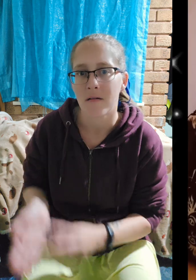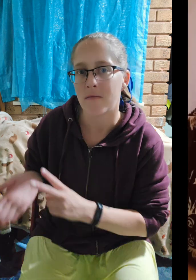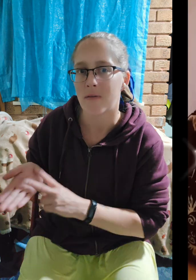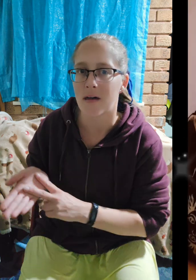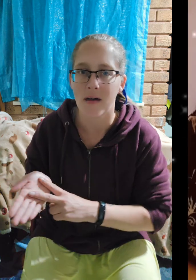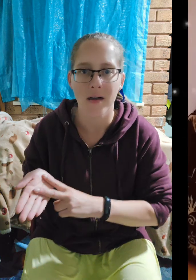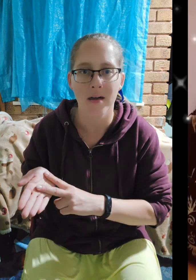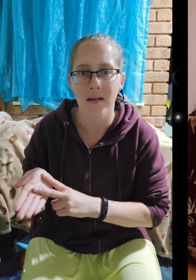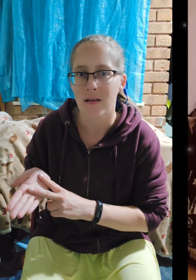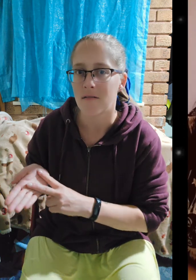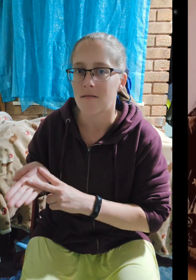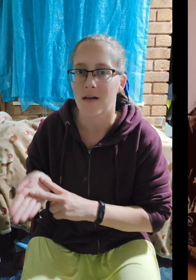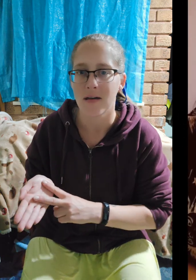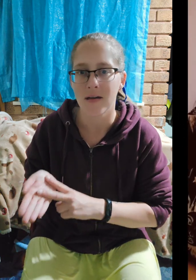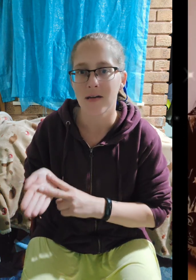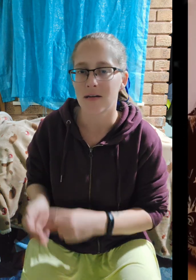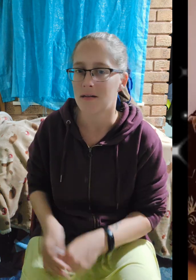Valerie.